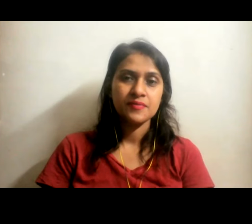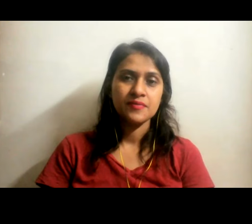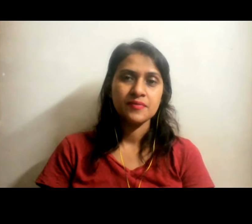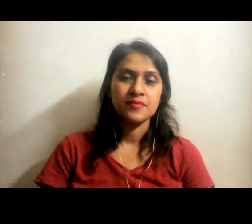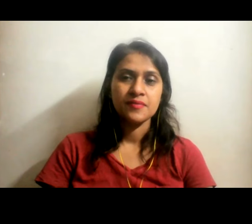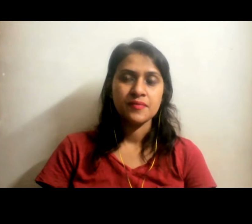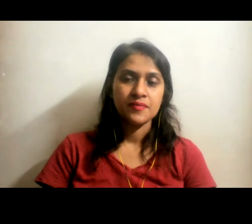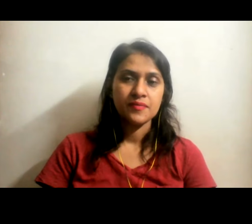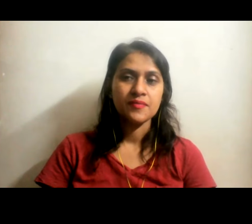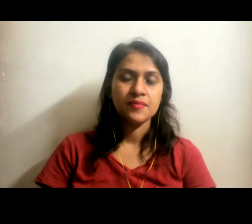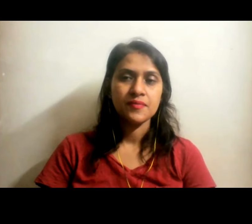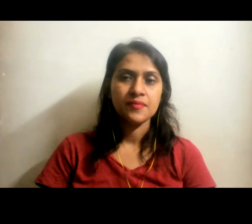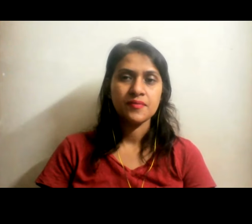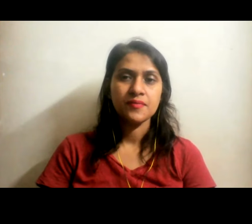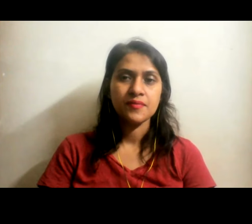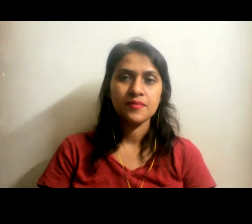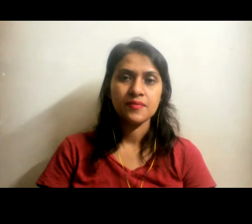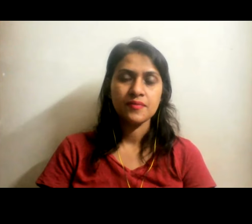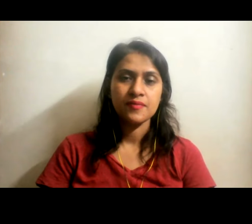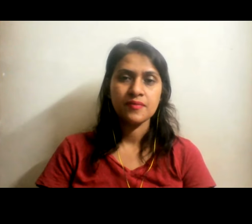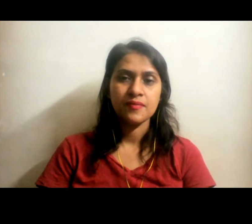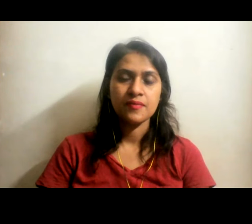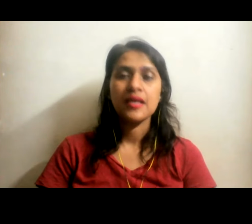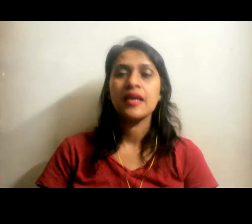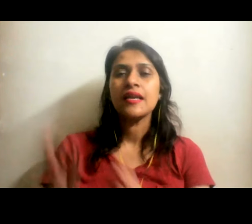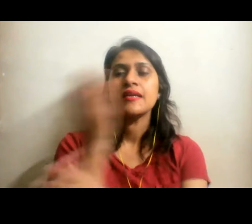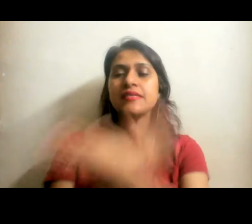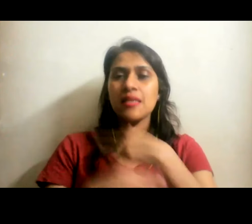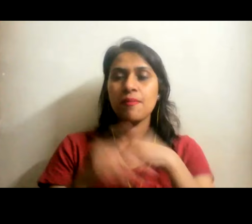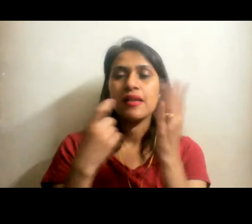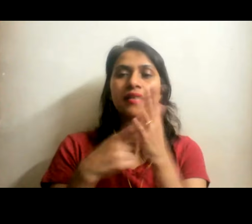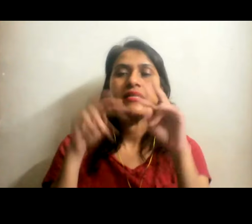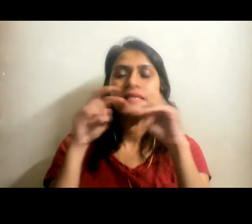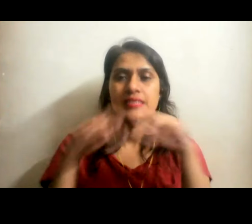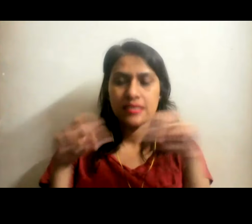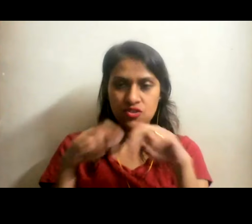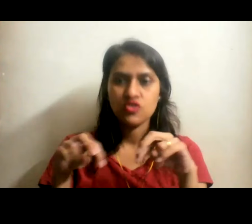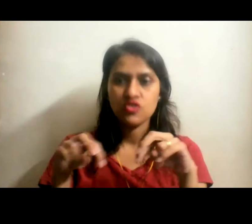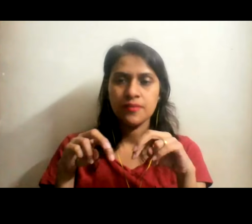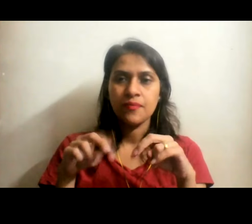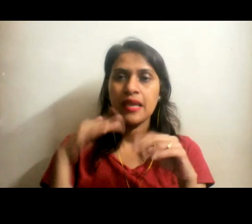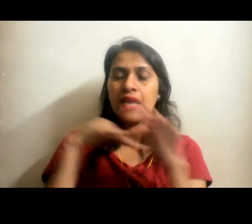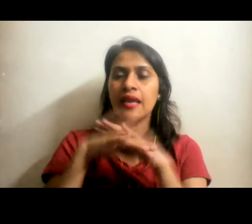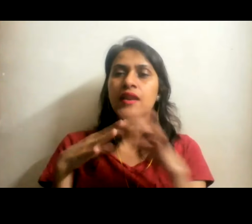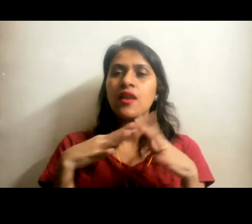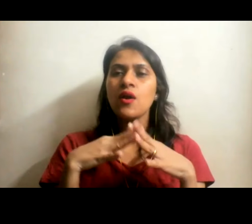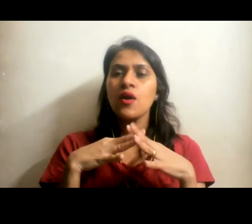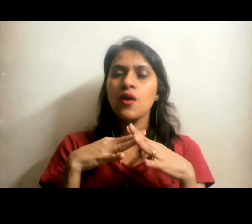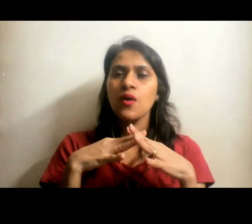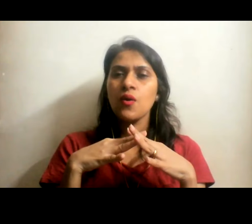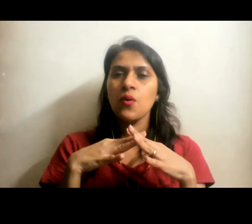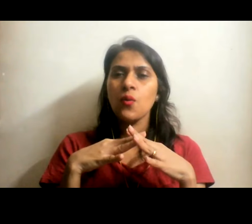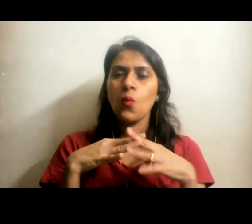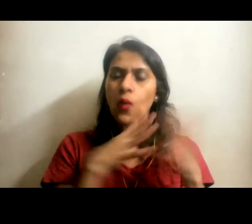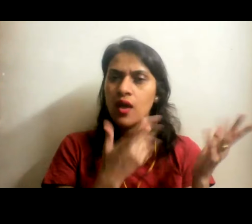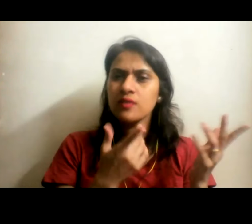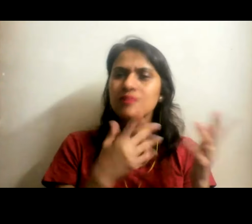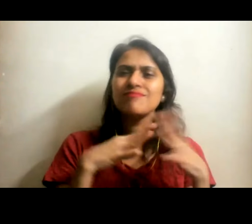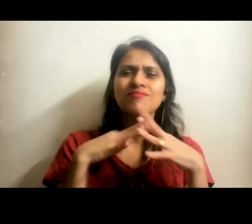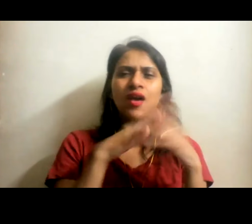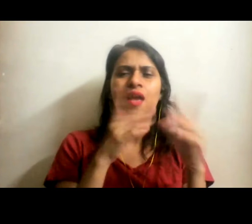a thing in the disabled researcher, especially in Western, like in Britain or USA. So